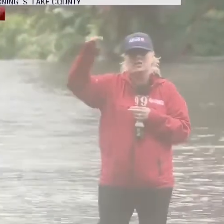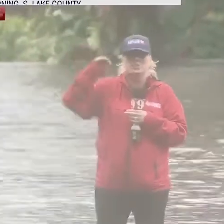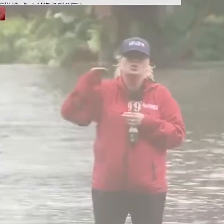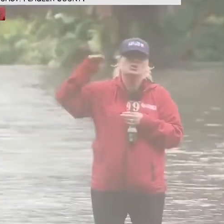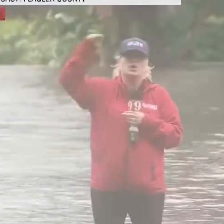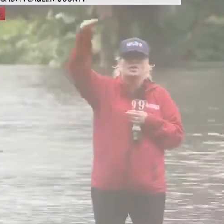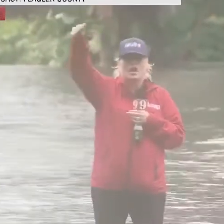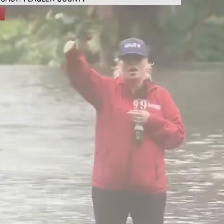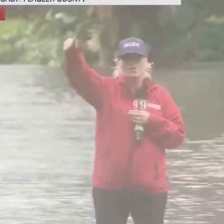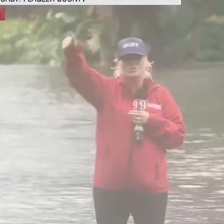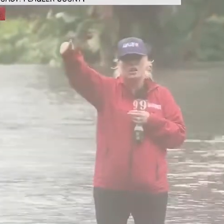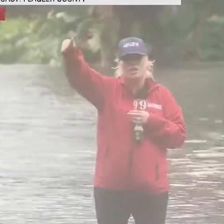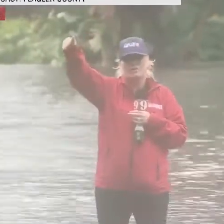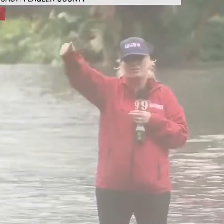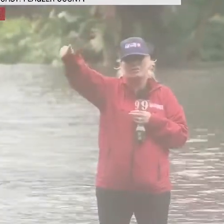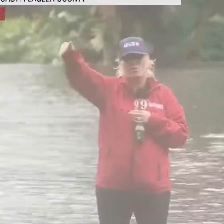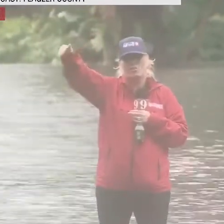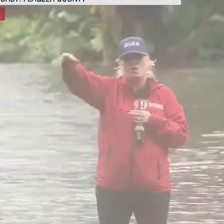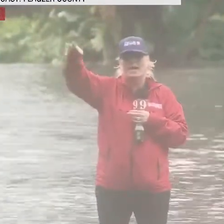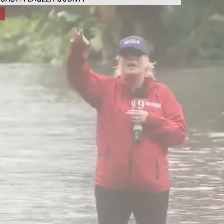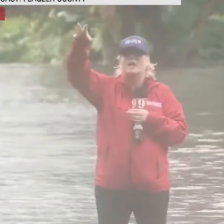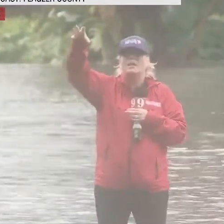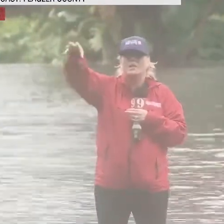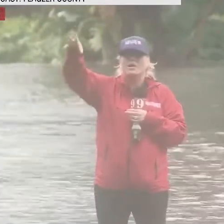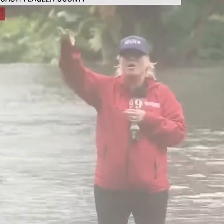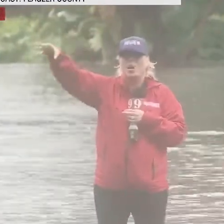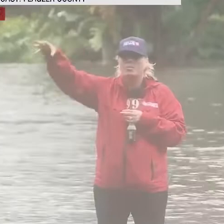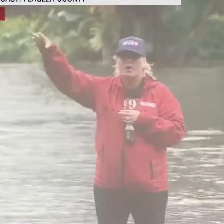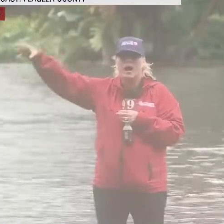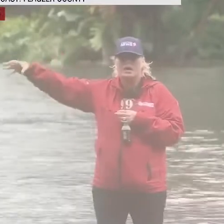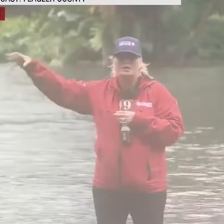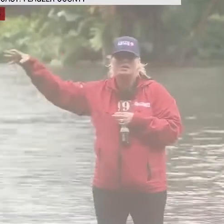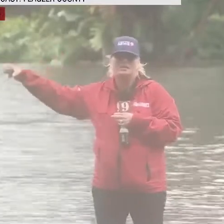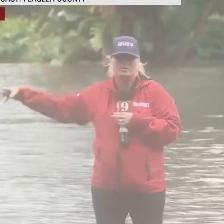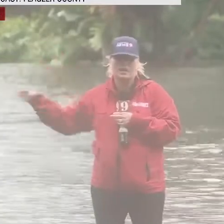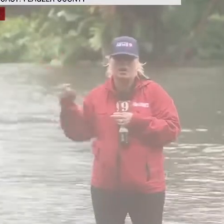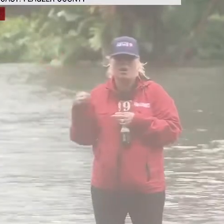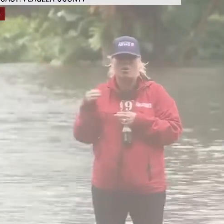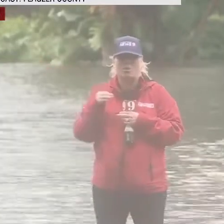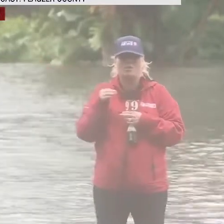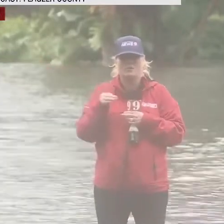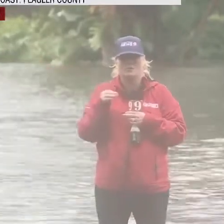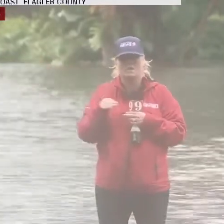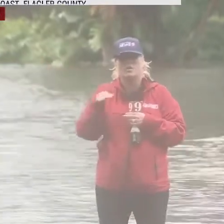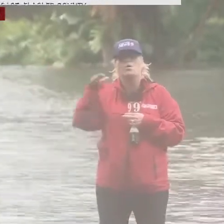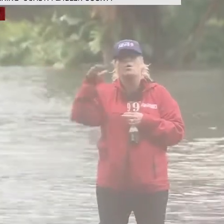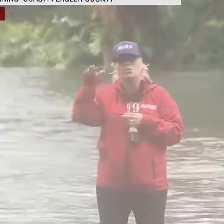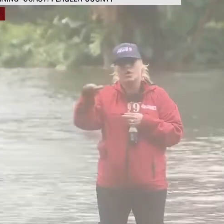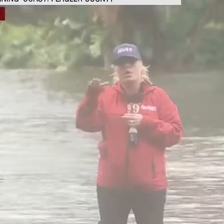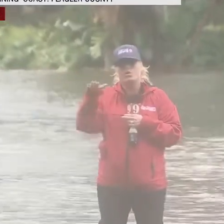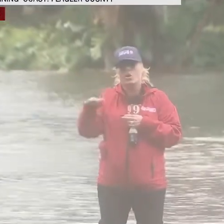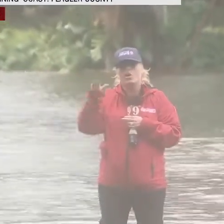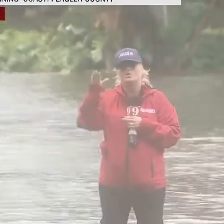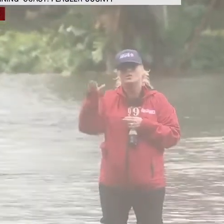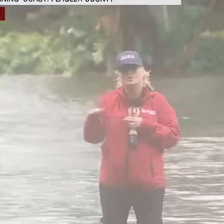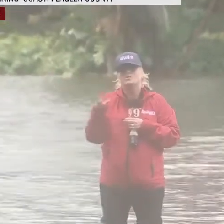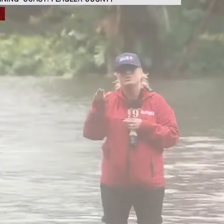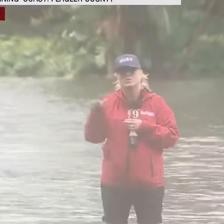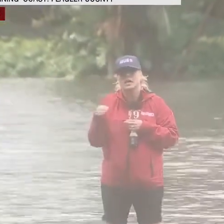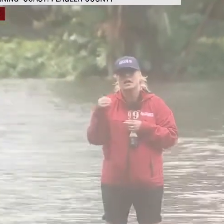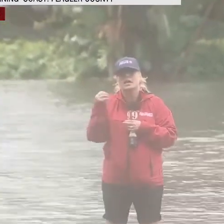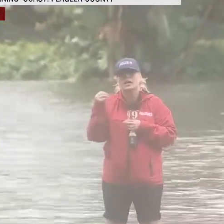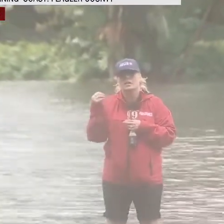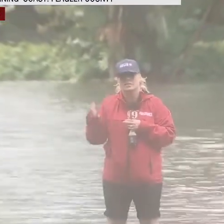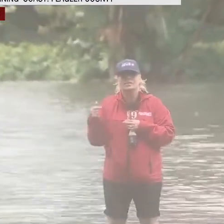from the station just on the other side of the 408, there are pockets of flooding all over downtown where there are cars